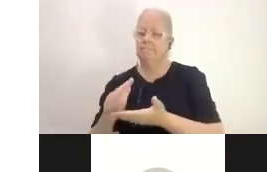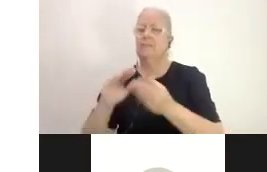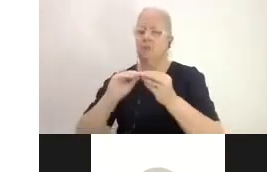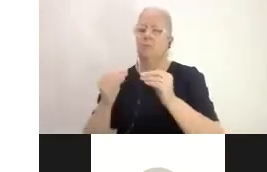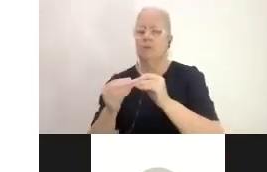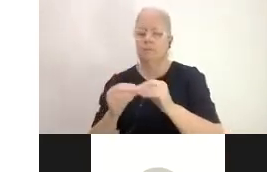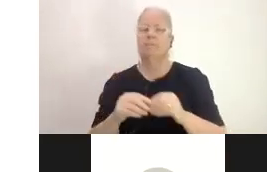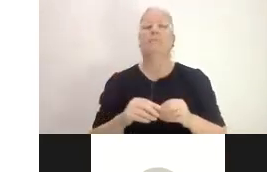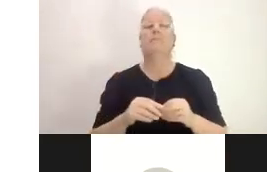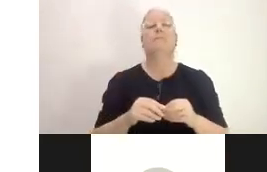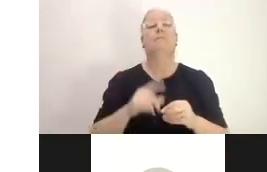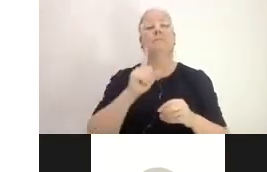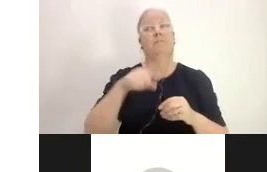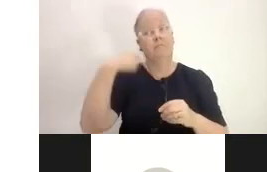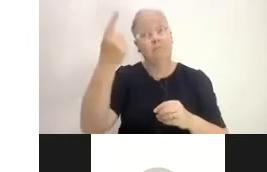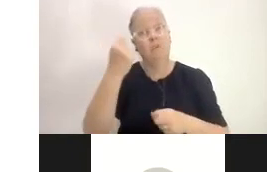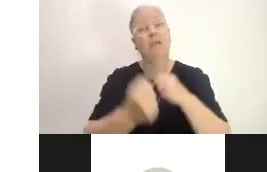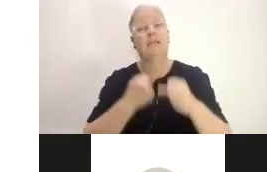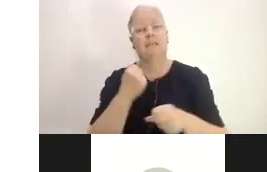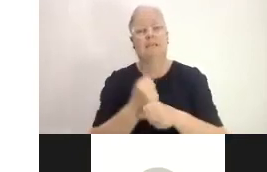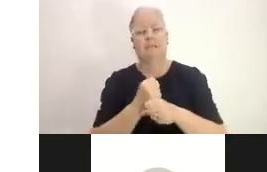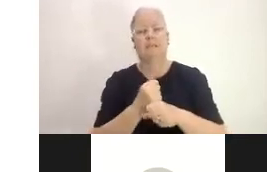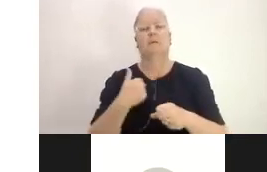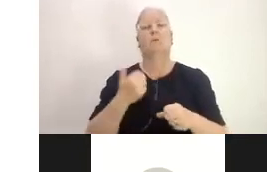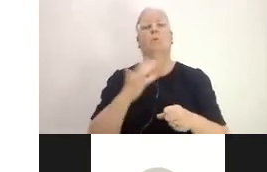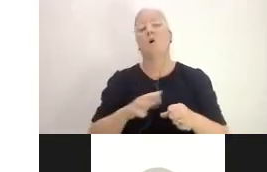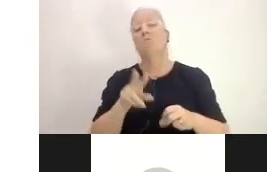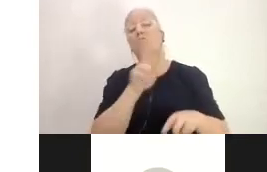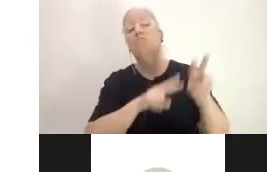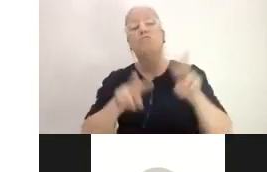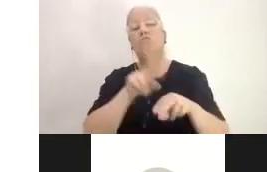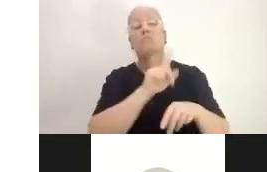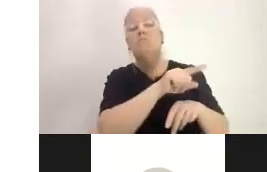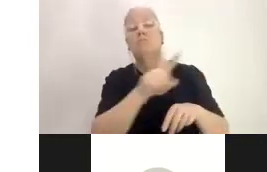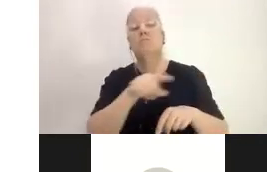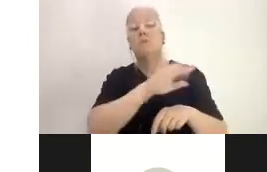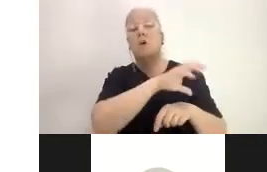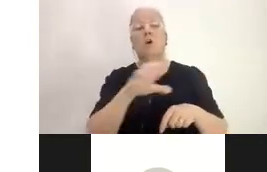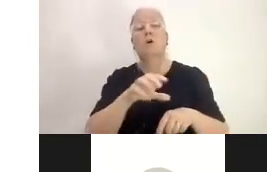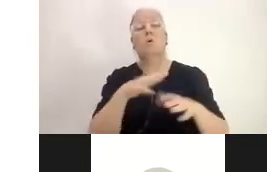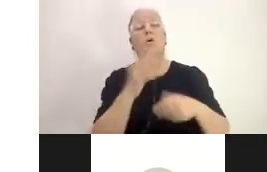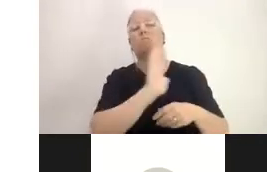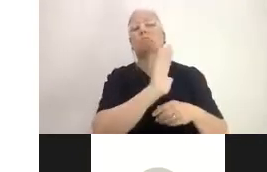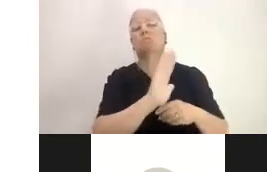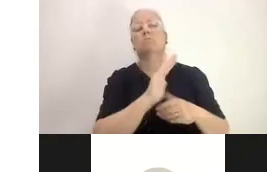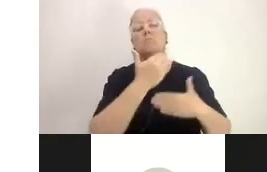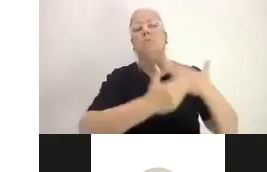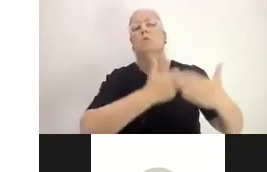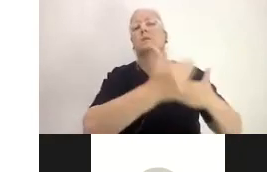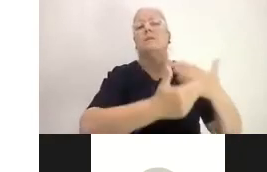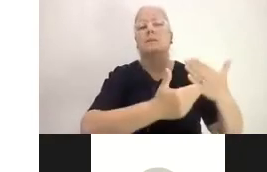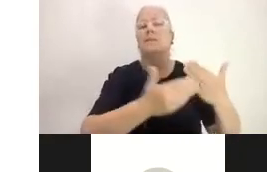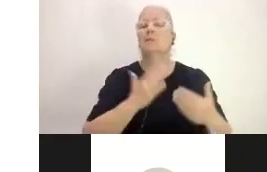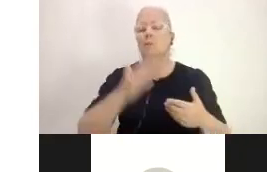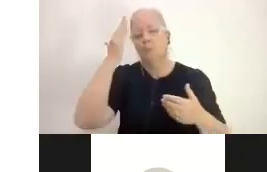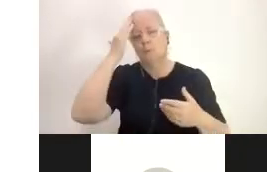year we do need to review all countries before higher meeting process. So we need to increase the number